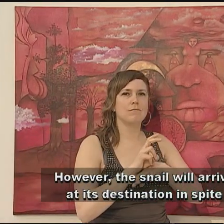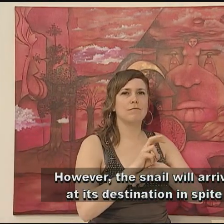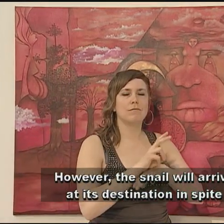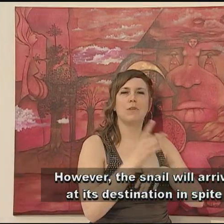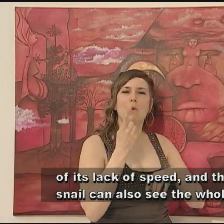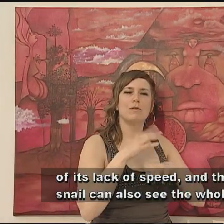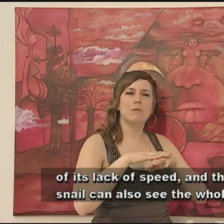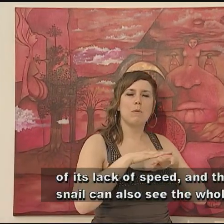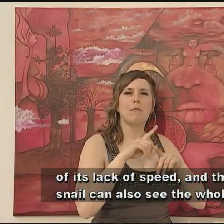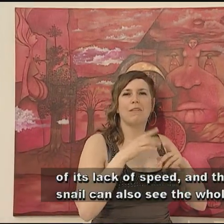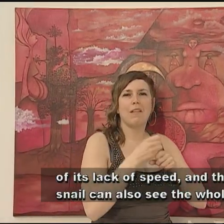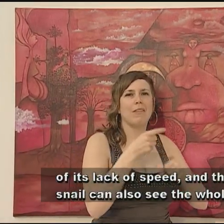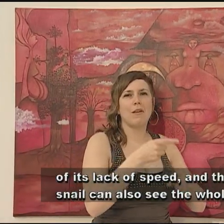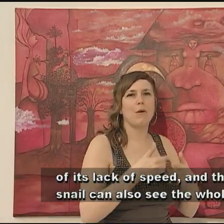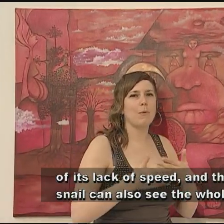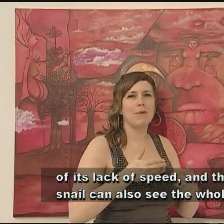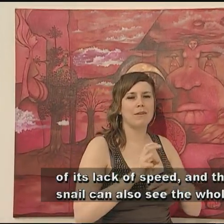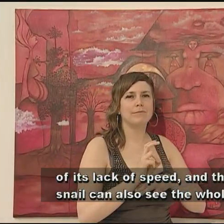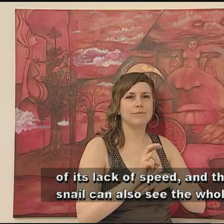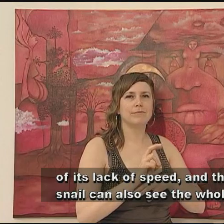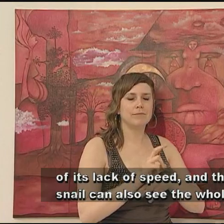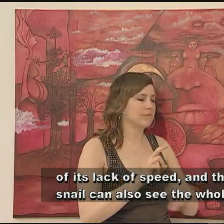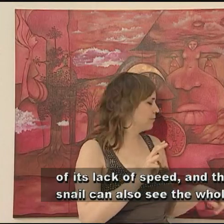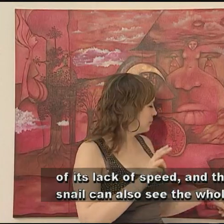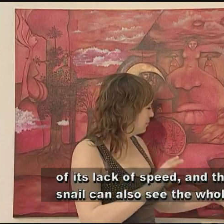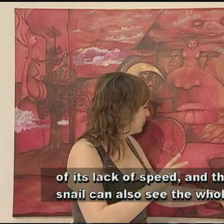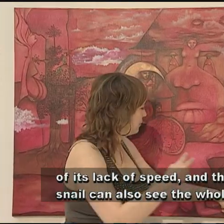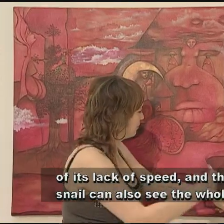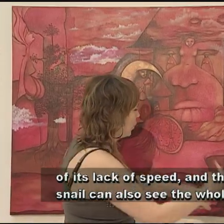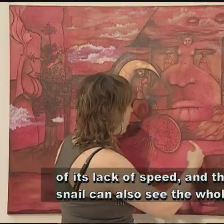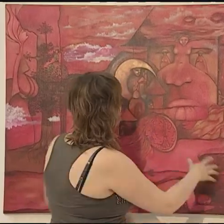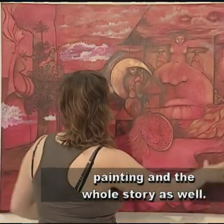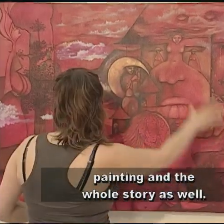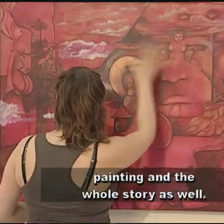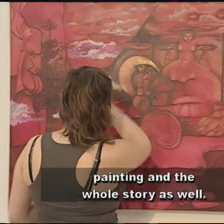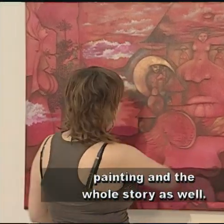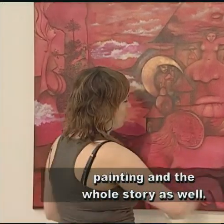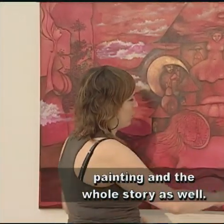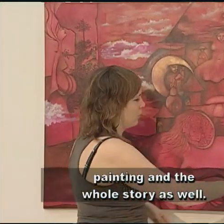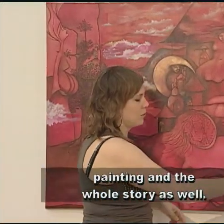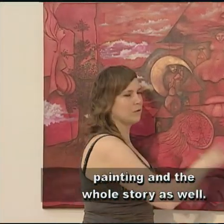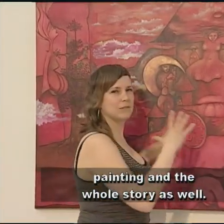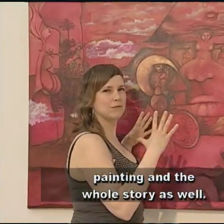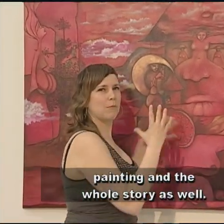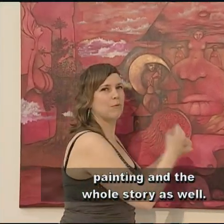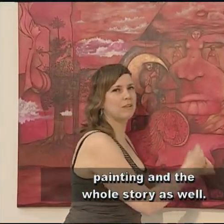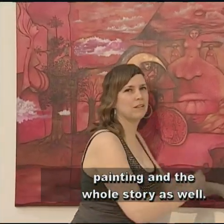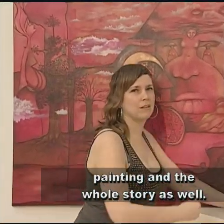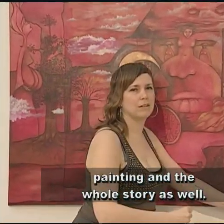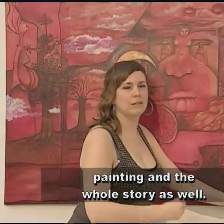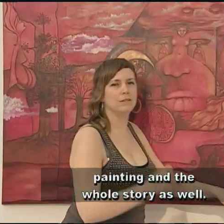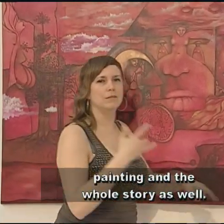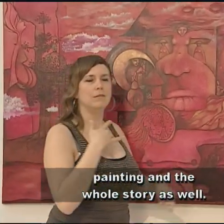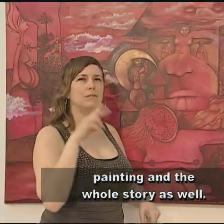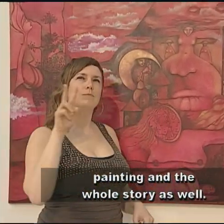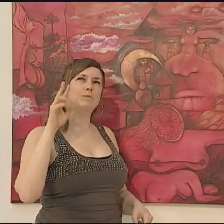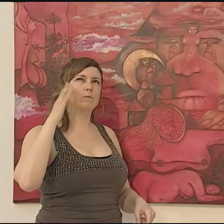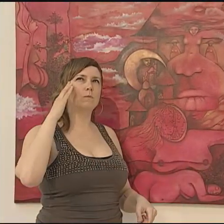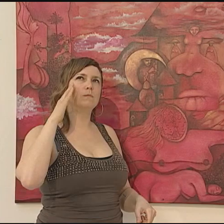its destination in spite of its lack of speed. And the snail can also see the whole painting and the whole story as well.